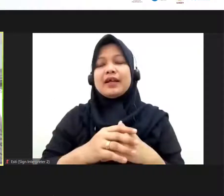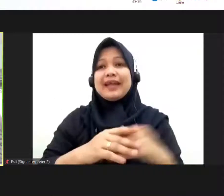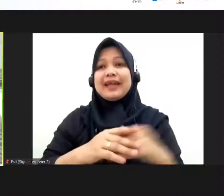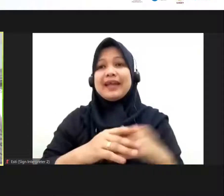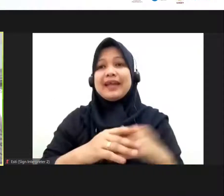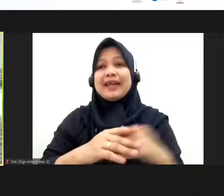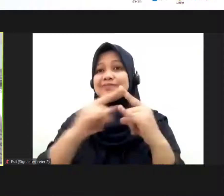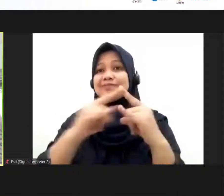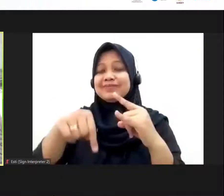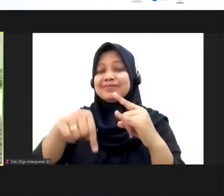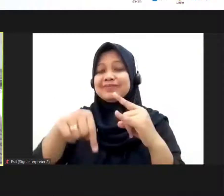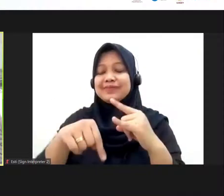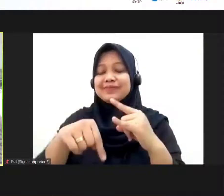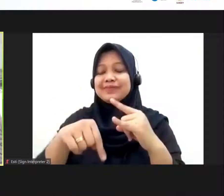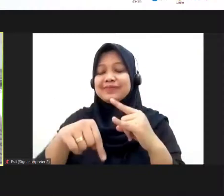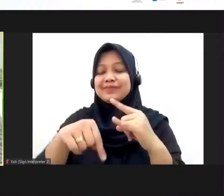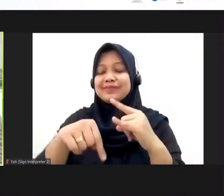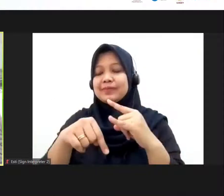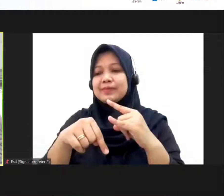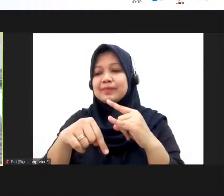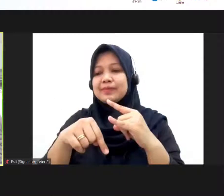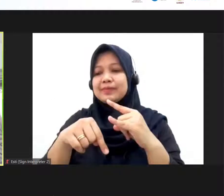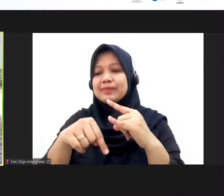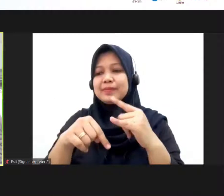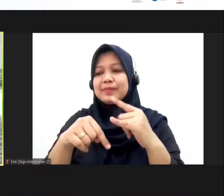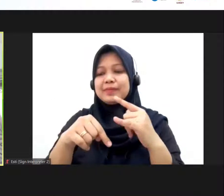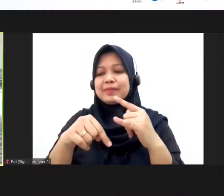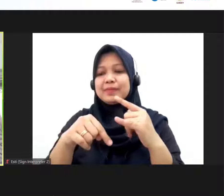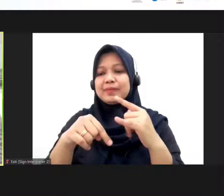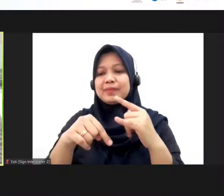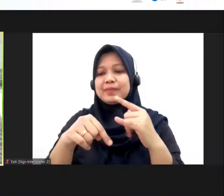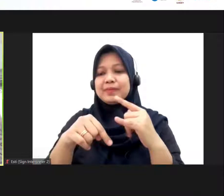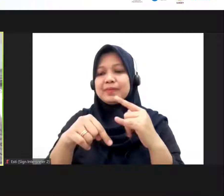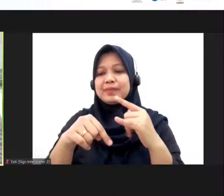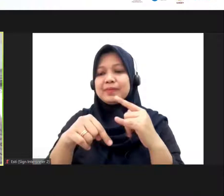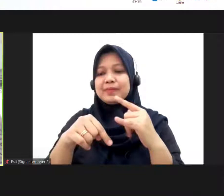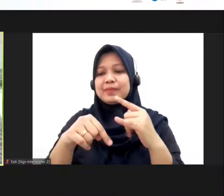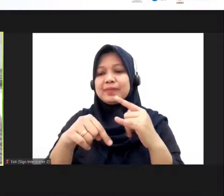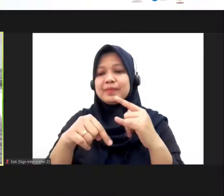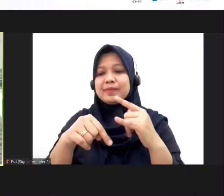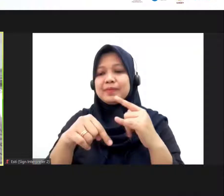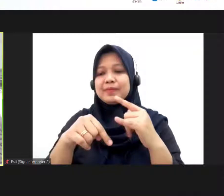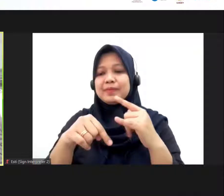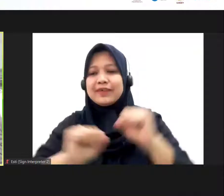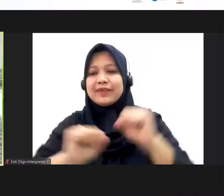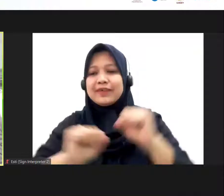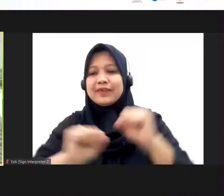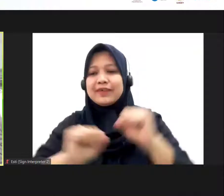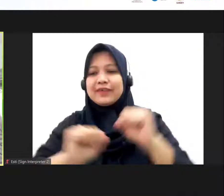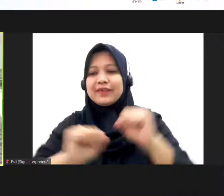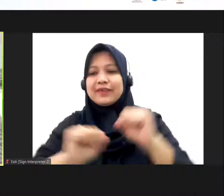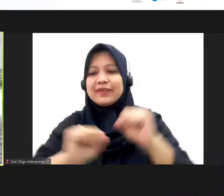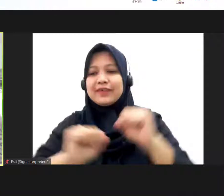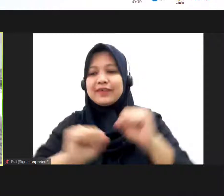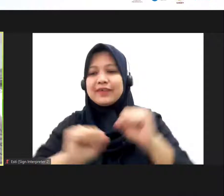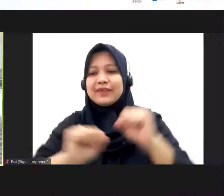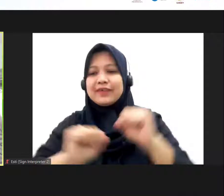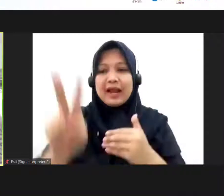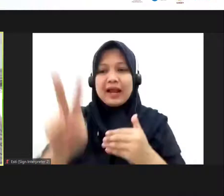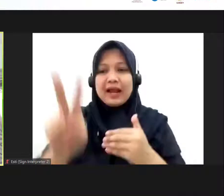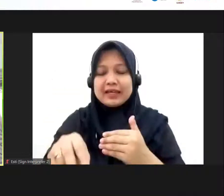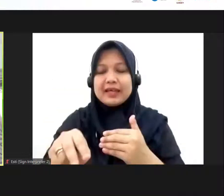time were not available, because, as I said, certain activities were suspended. So the level at which,